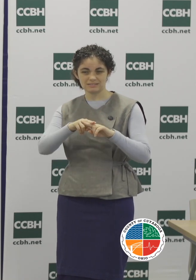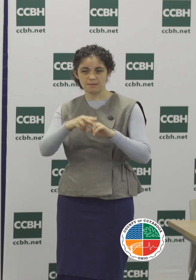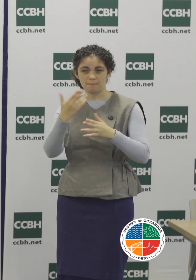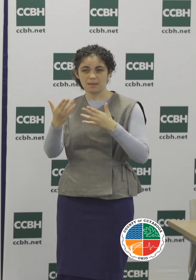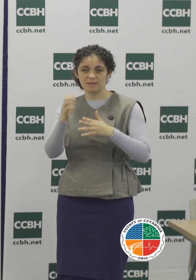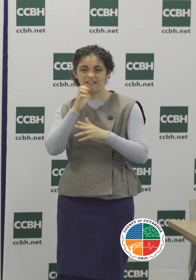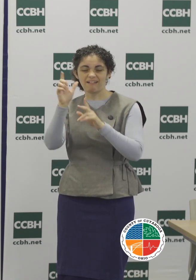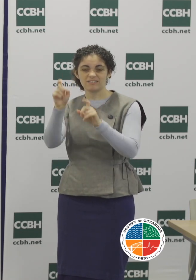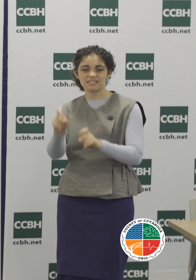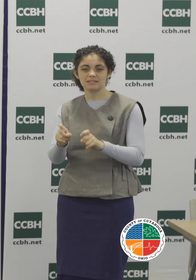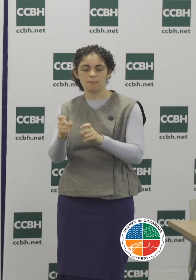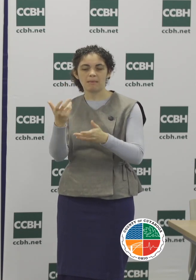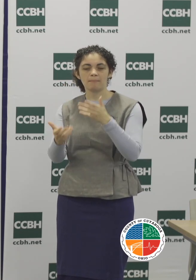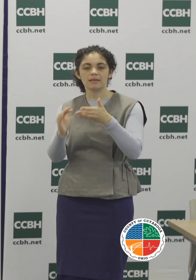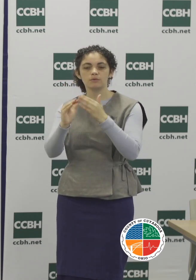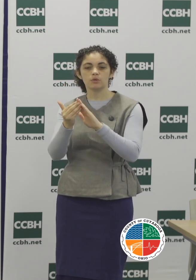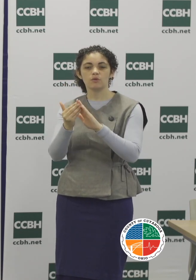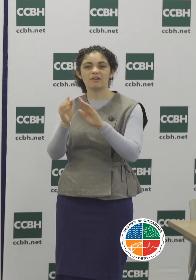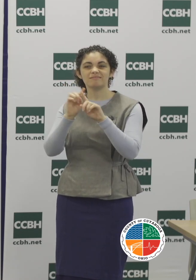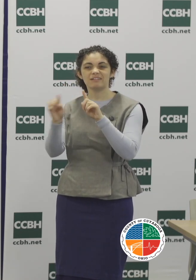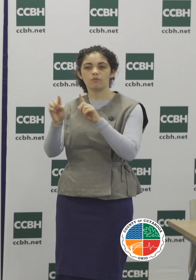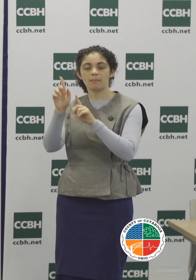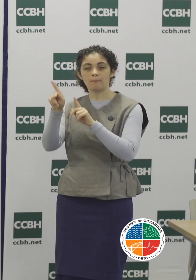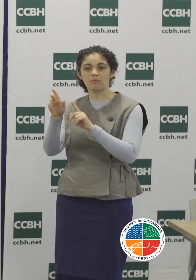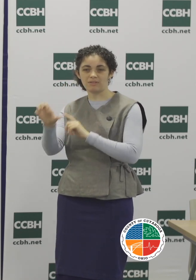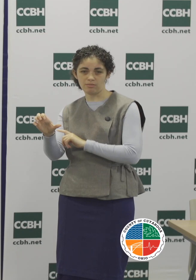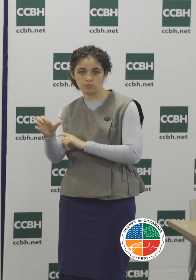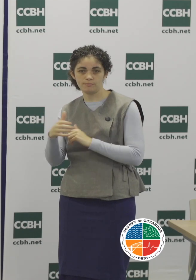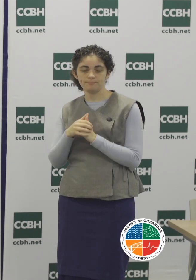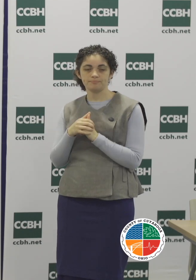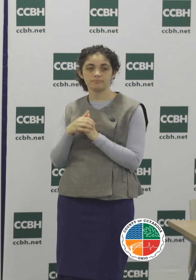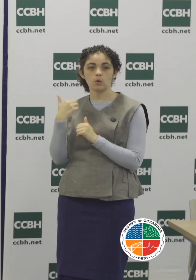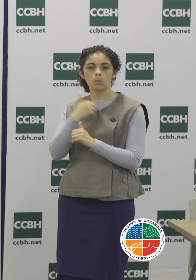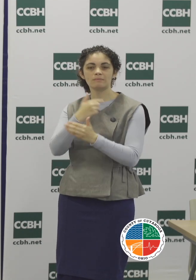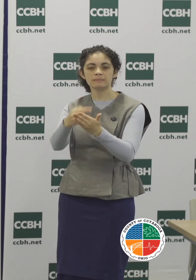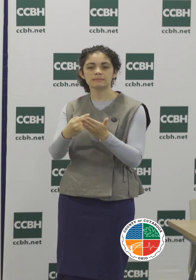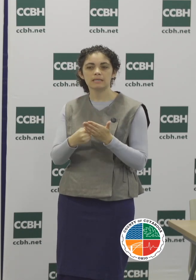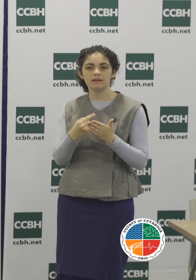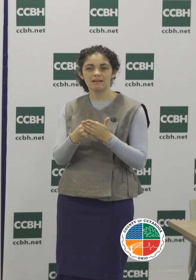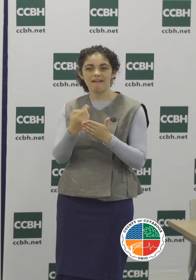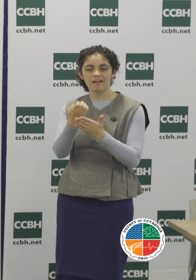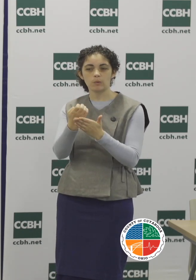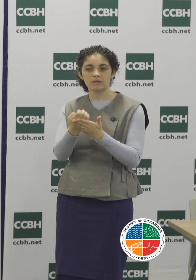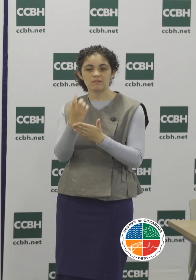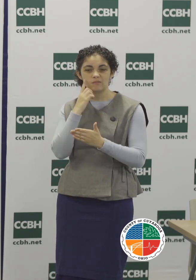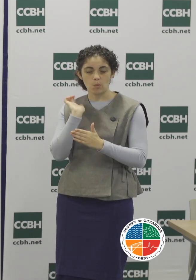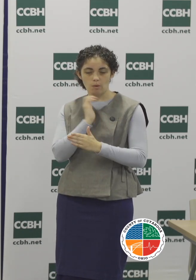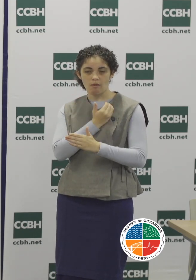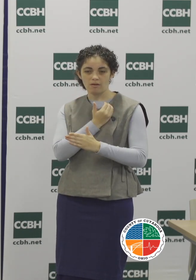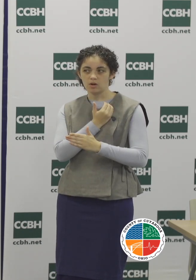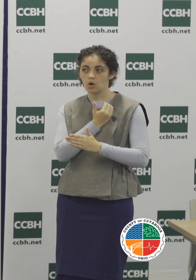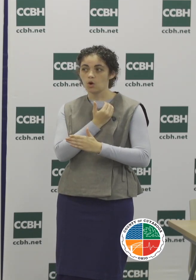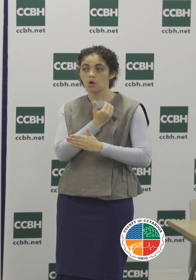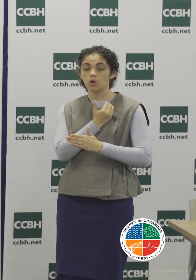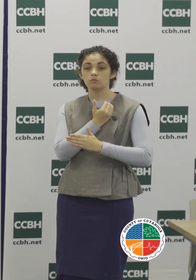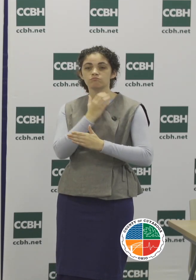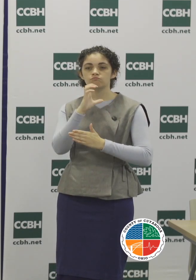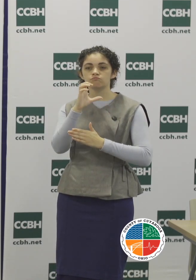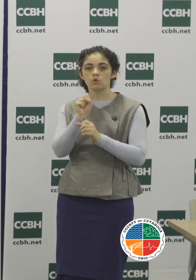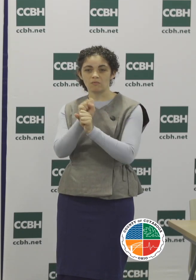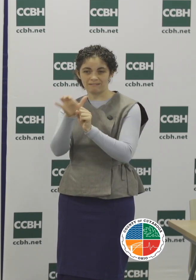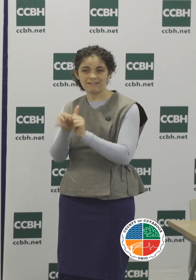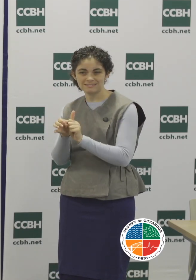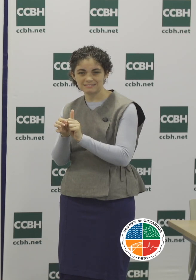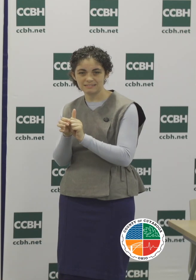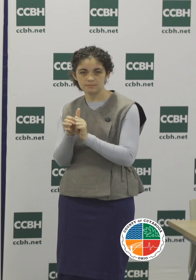accessible, like in communities of color. We have discussed equity as a focus of our COVID-19 response,